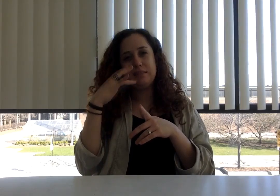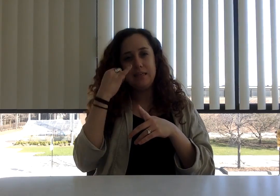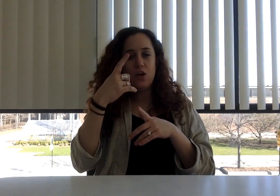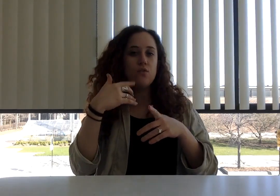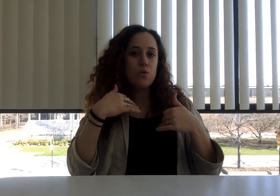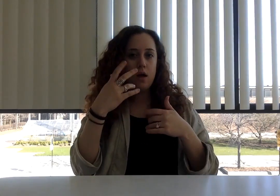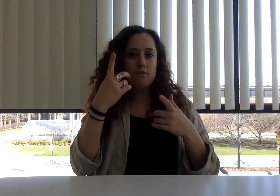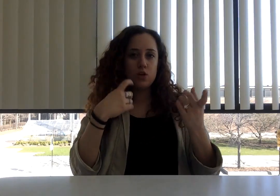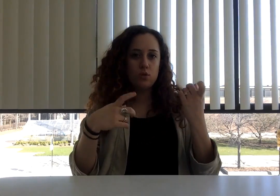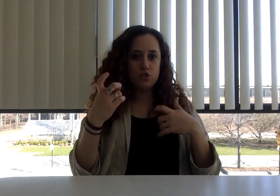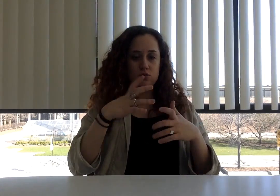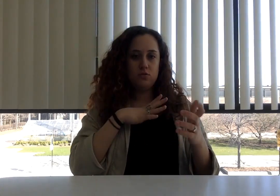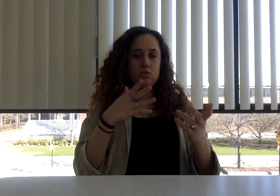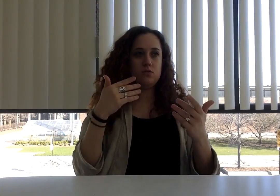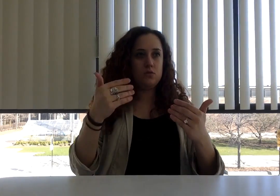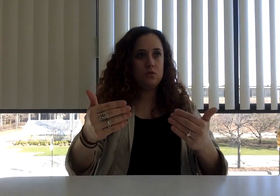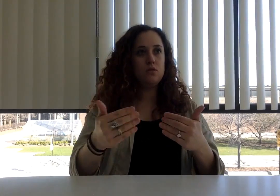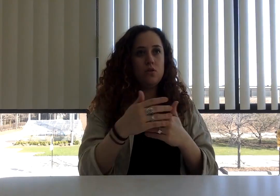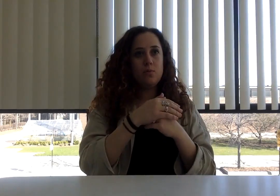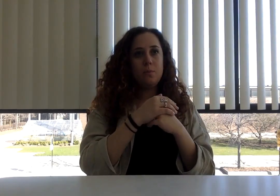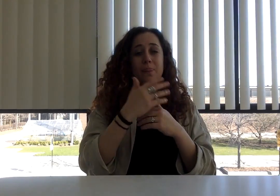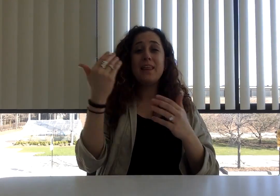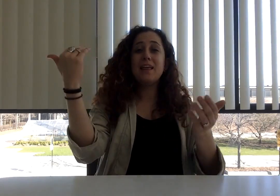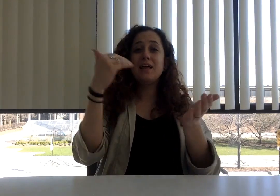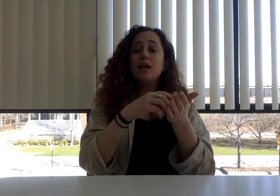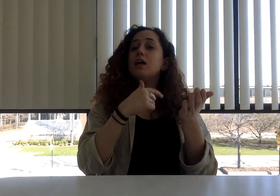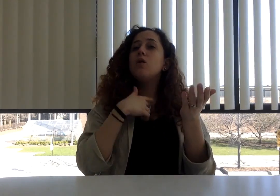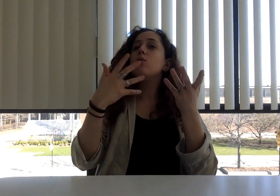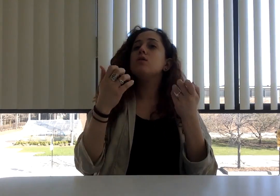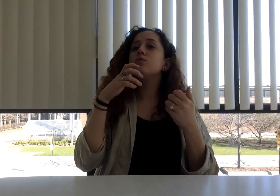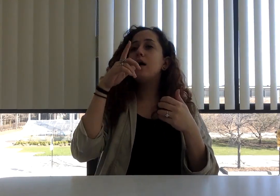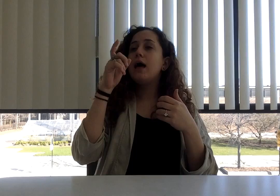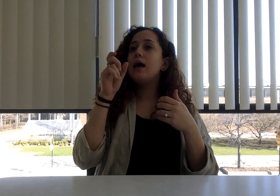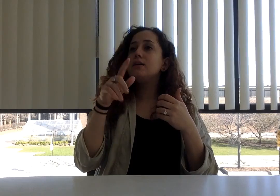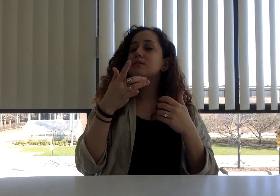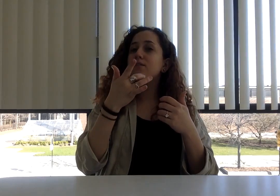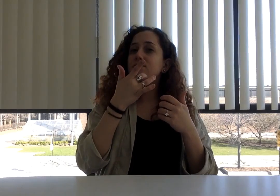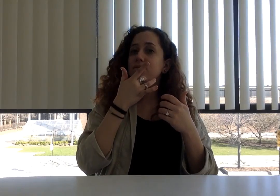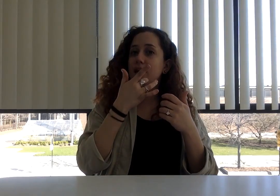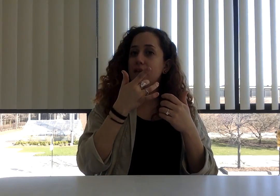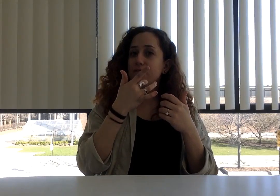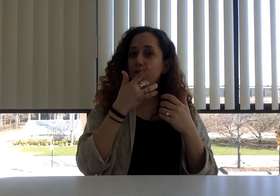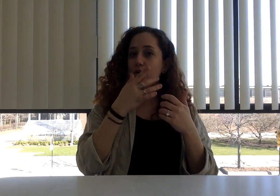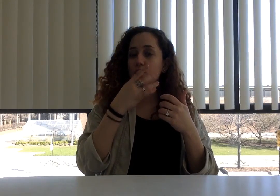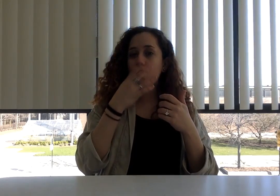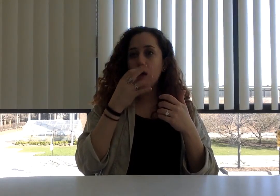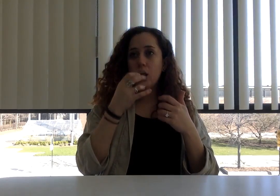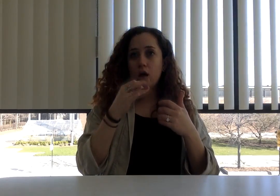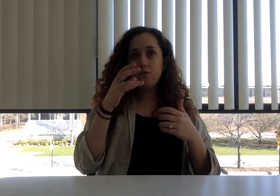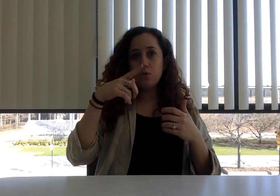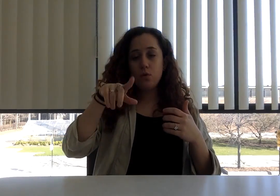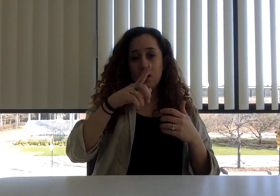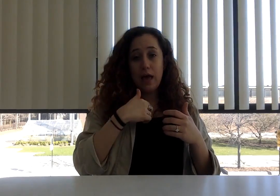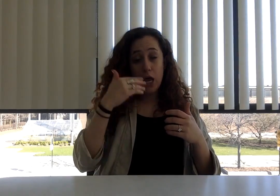I do once again have a favor of you guys. I know that many times when I do a solution, I